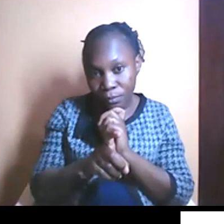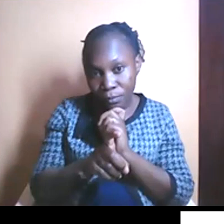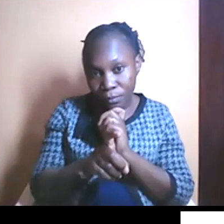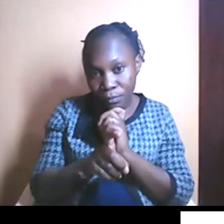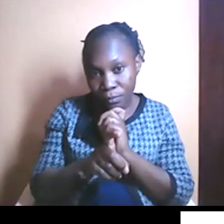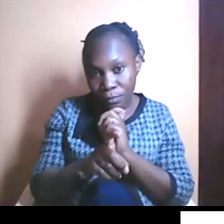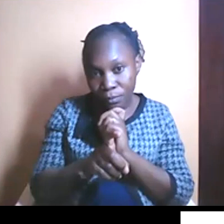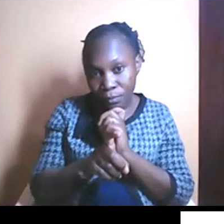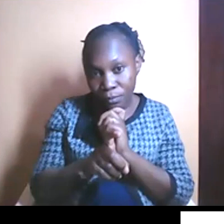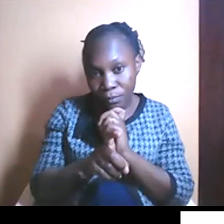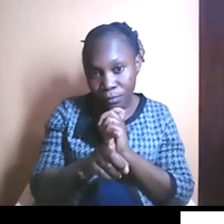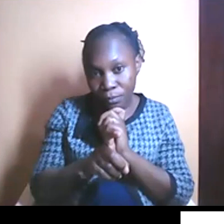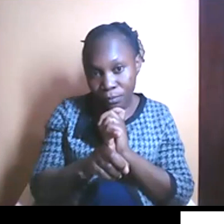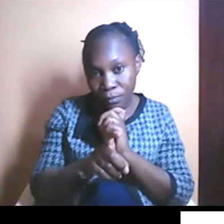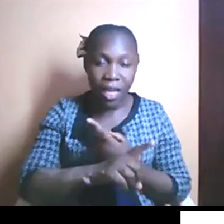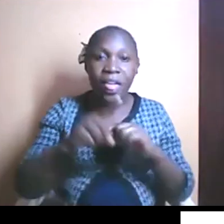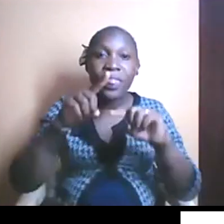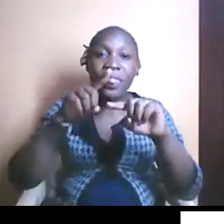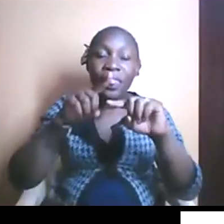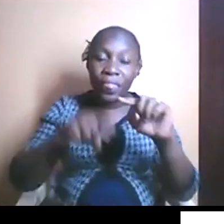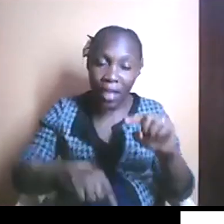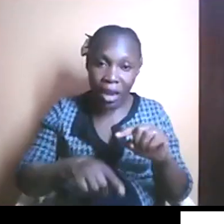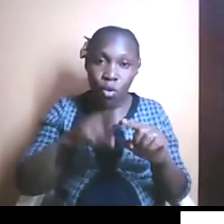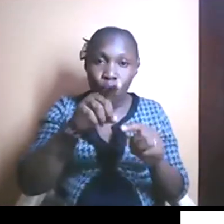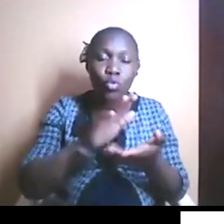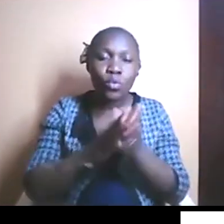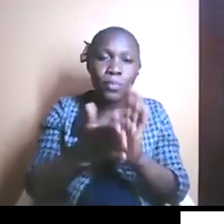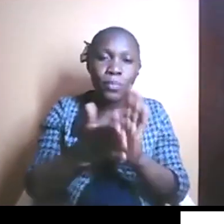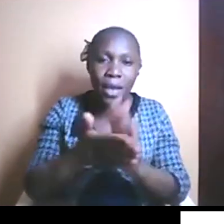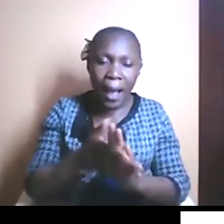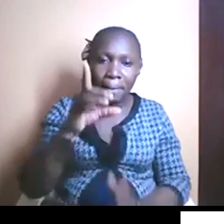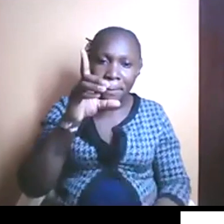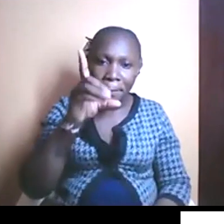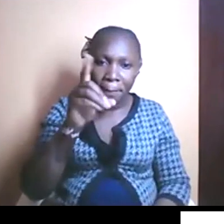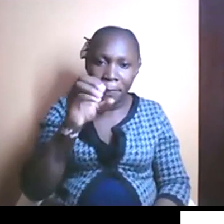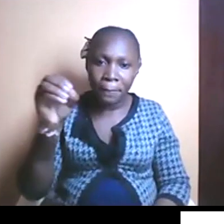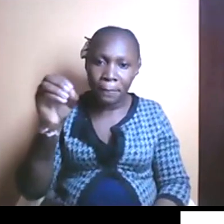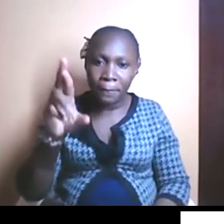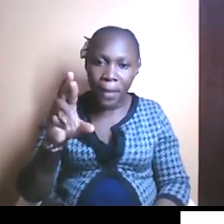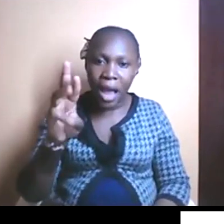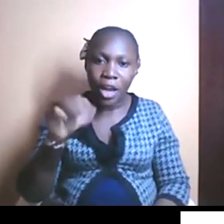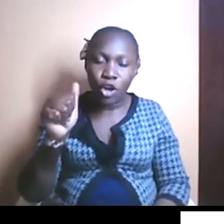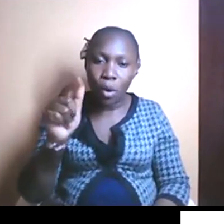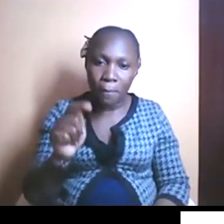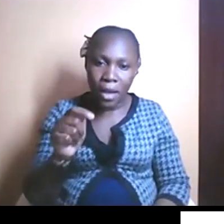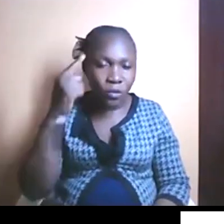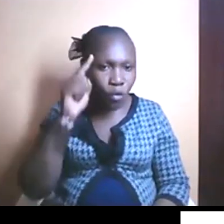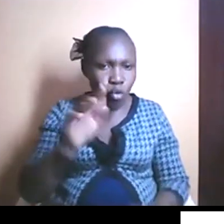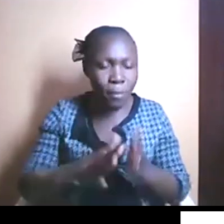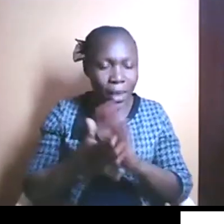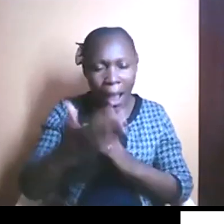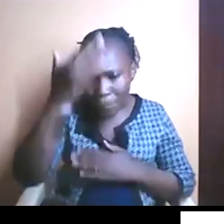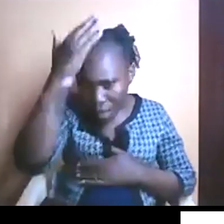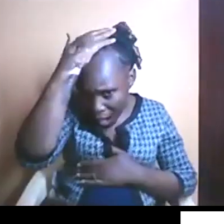Okay. Something called assertiveness, skills training. So being humble and being patient is not the same